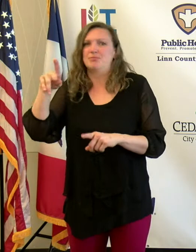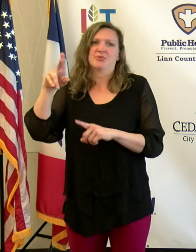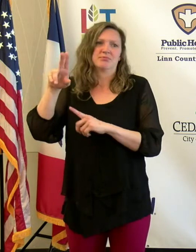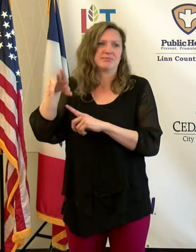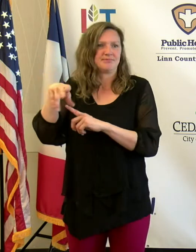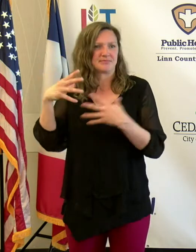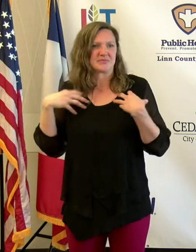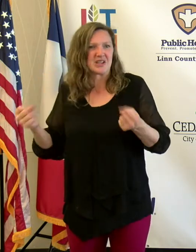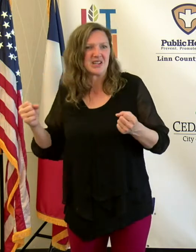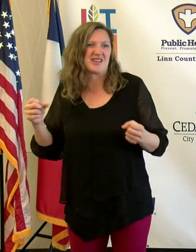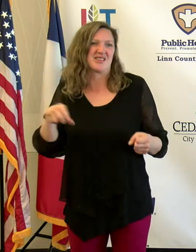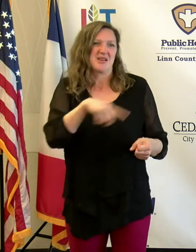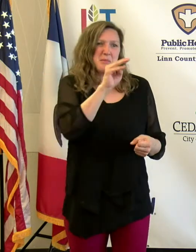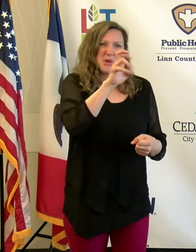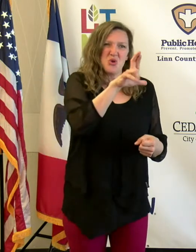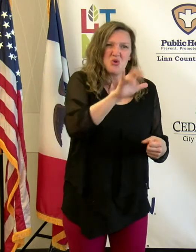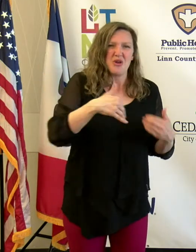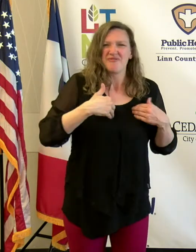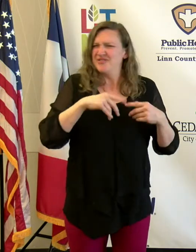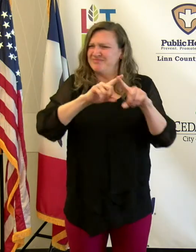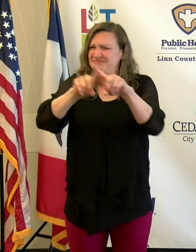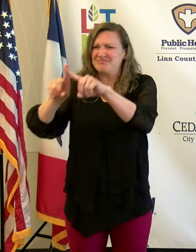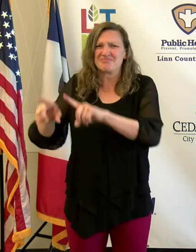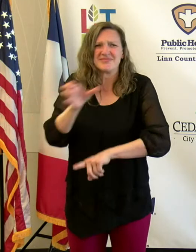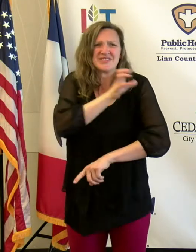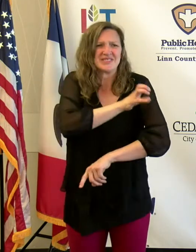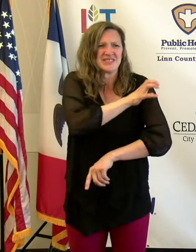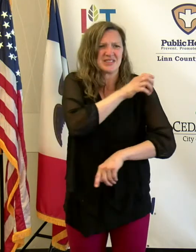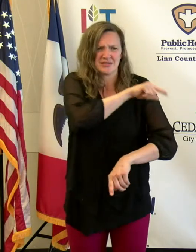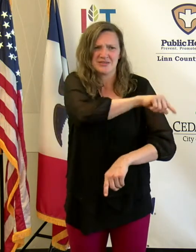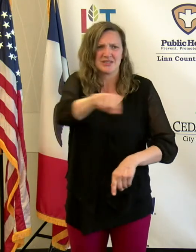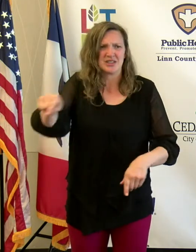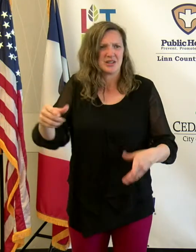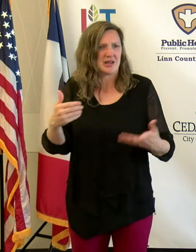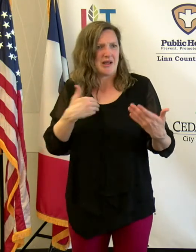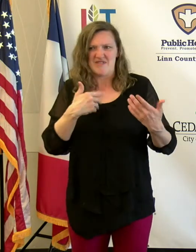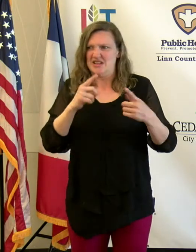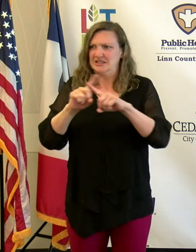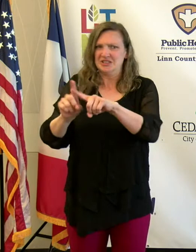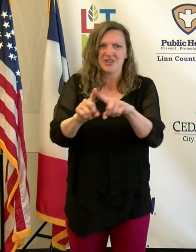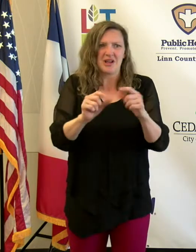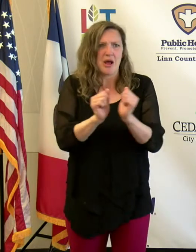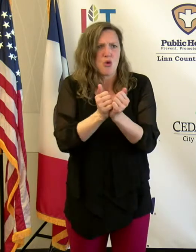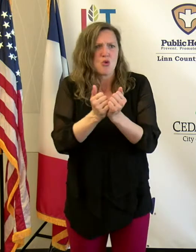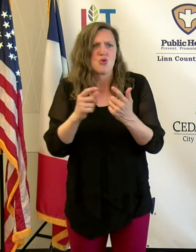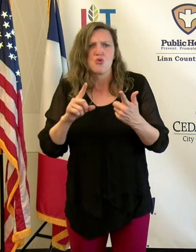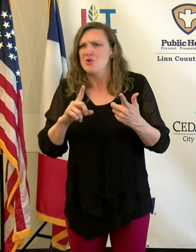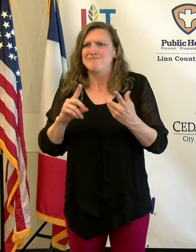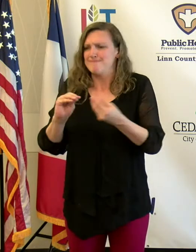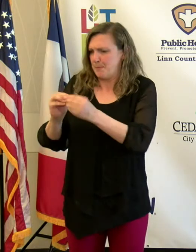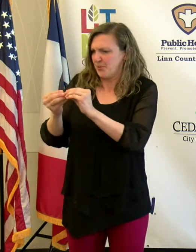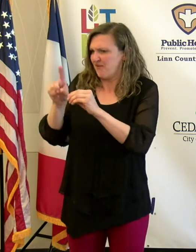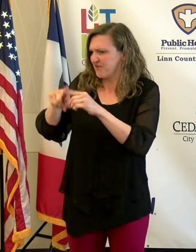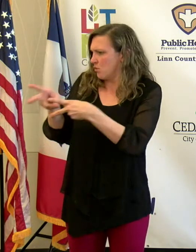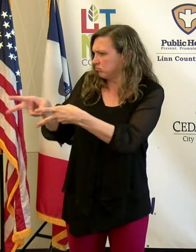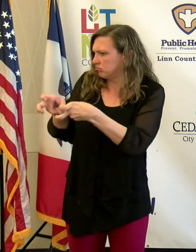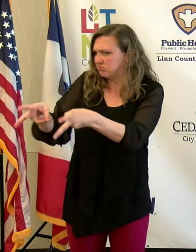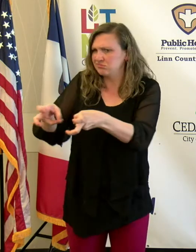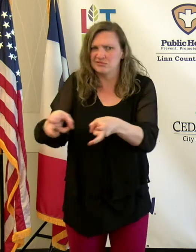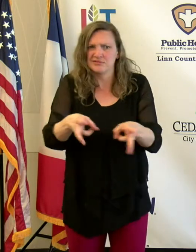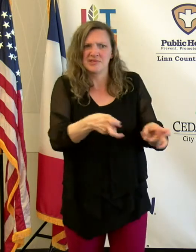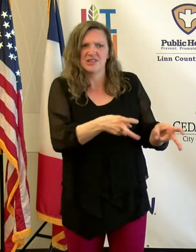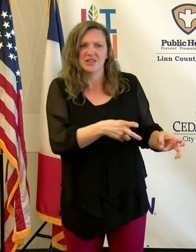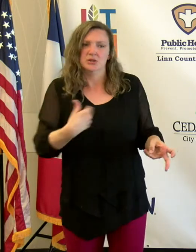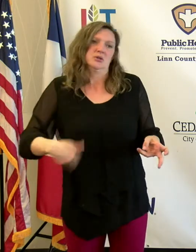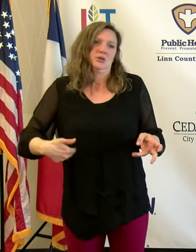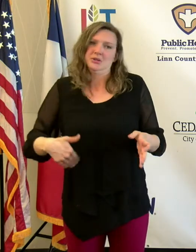have our other clinics within our community that are doing testing. So that number is going to fluctuate daily. People can get